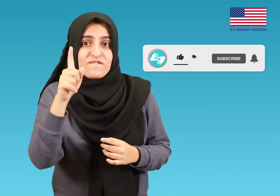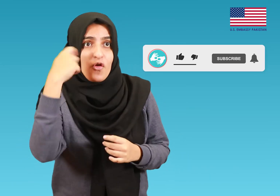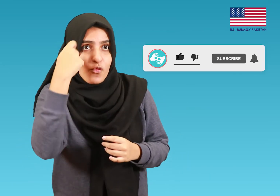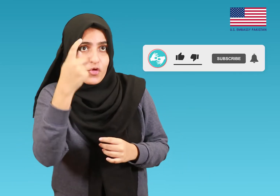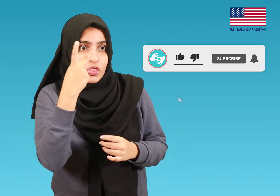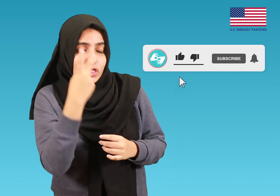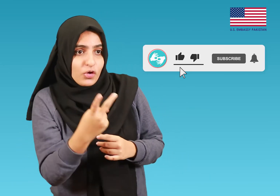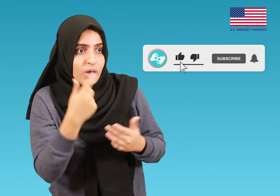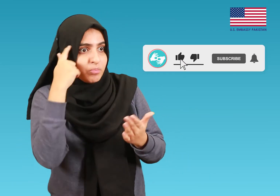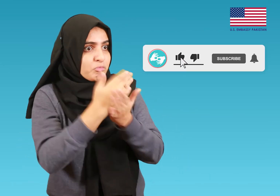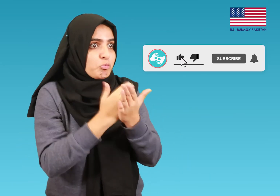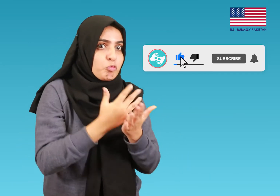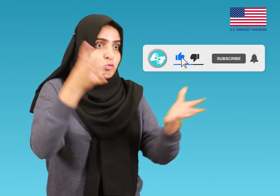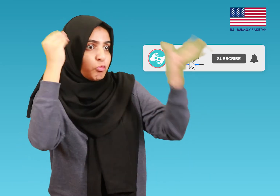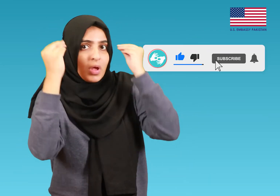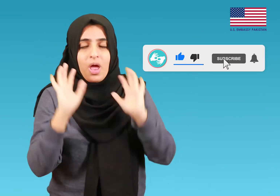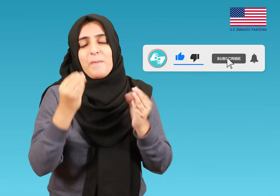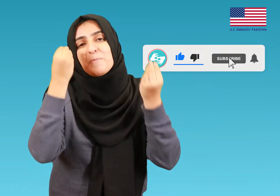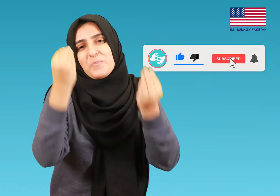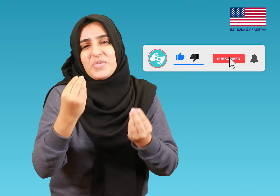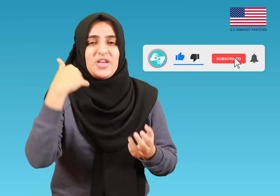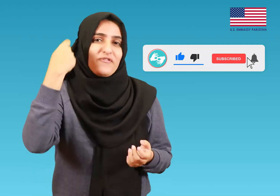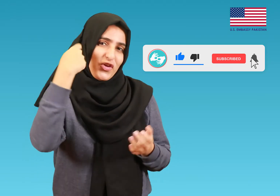video informative, then please don't forget to like the video,